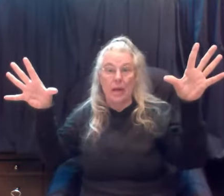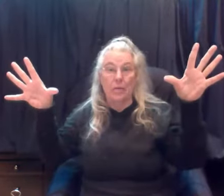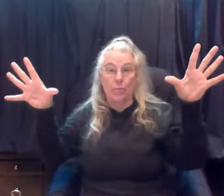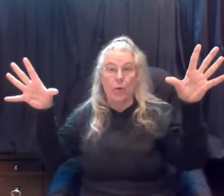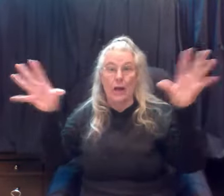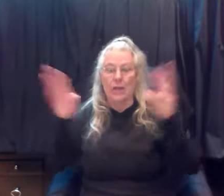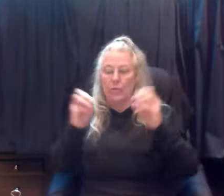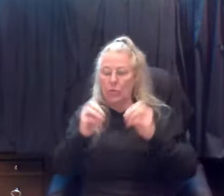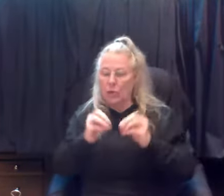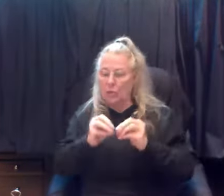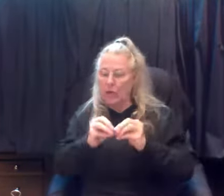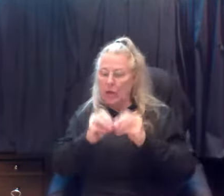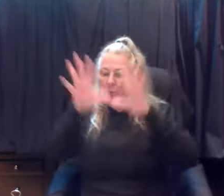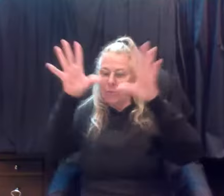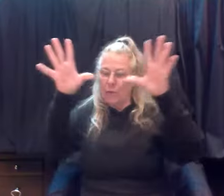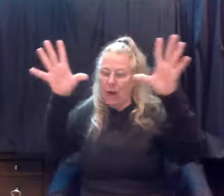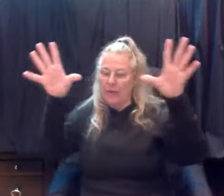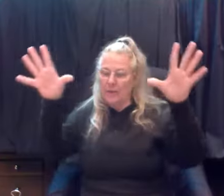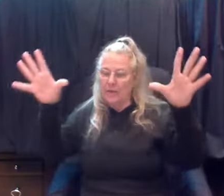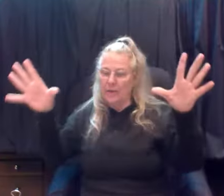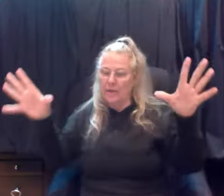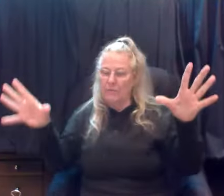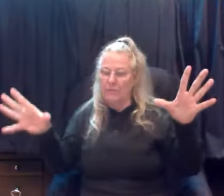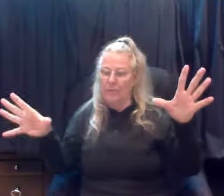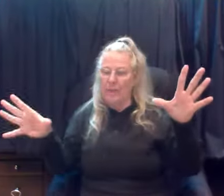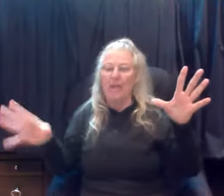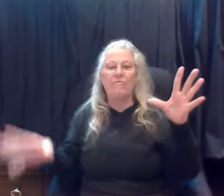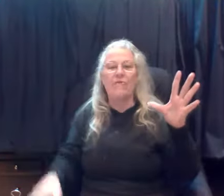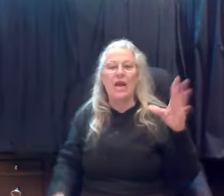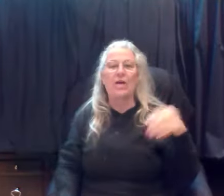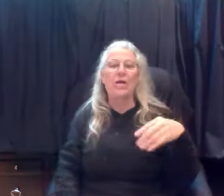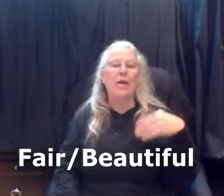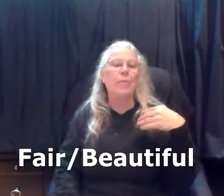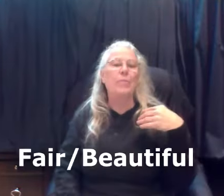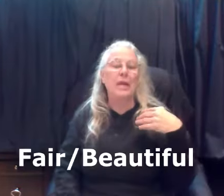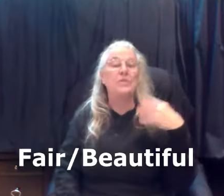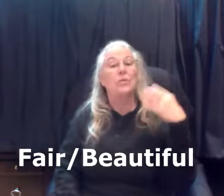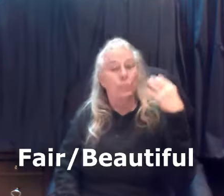it bright in the room. Bright. Fair means beautiful.